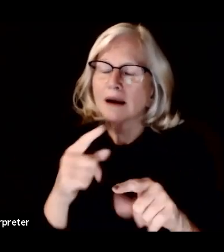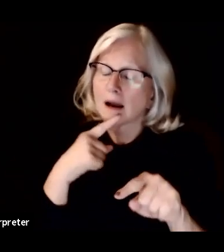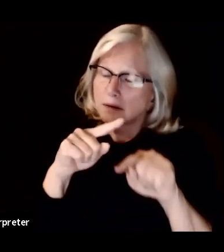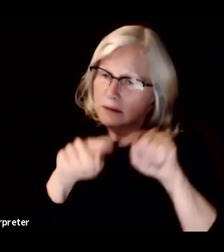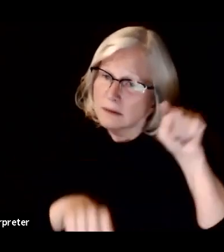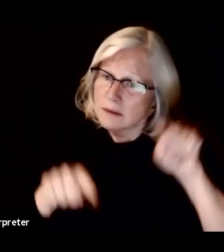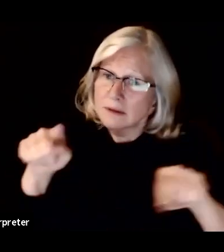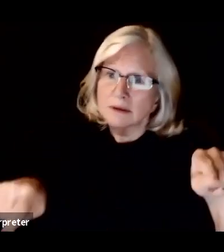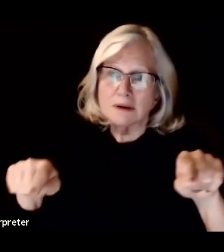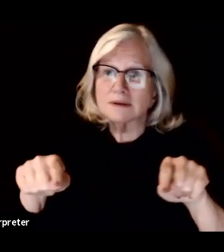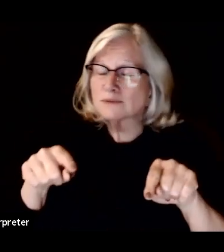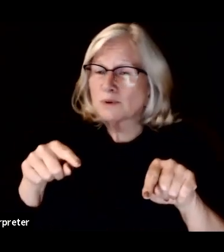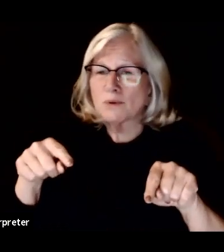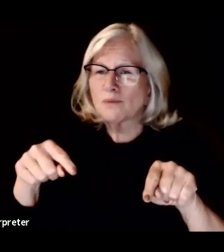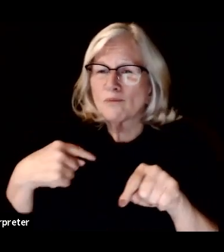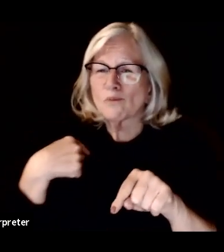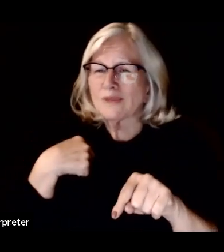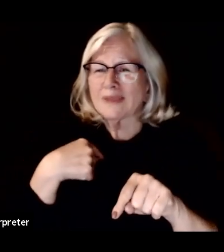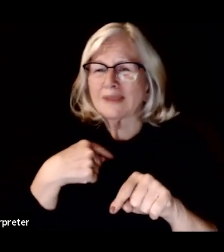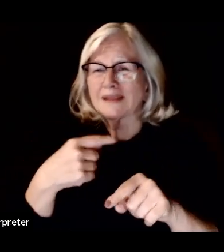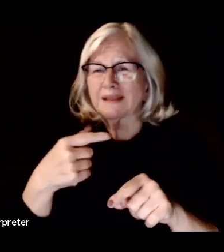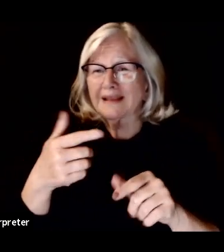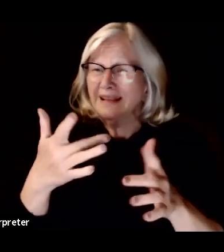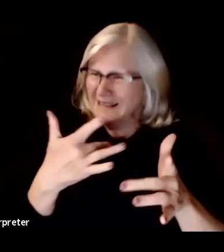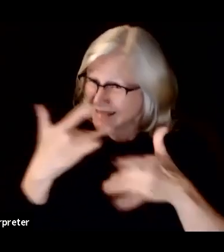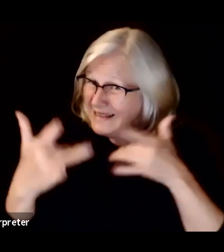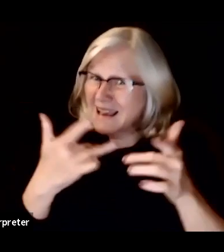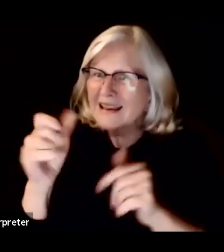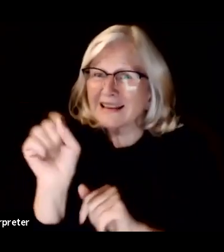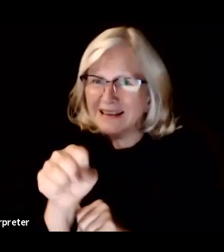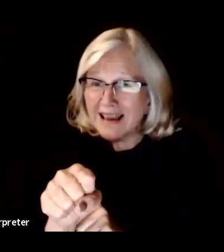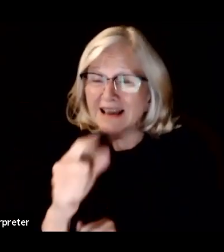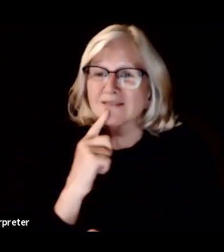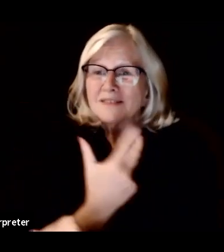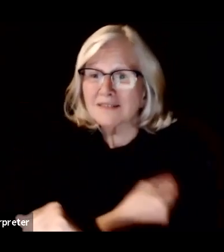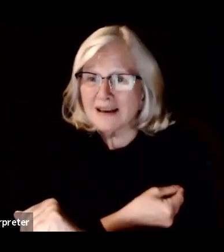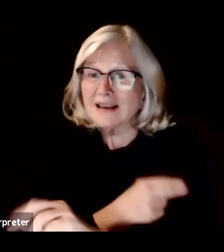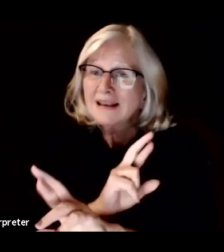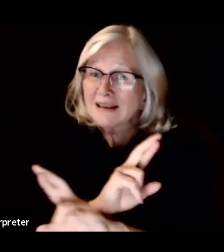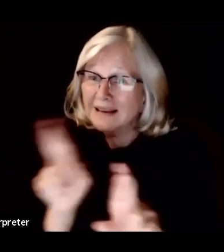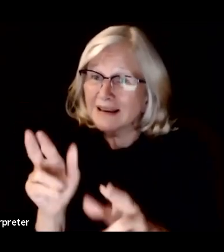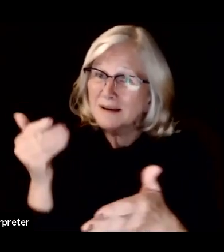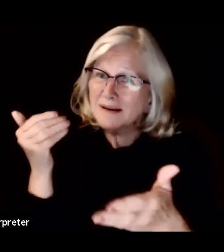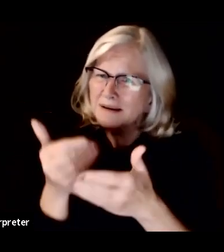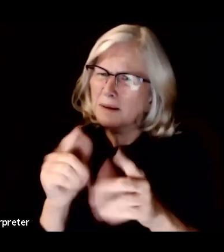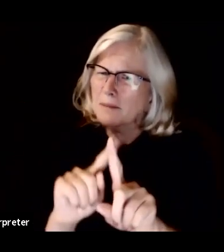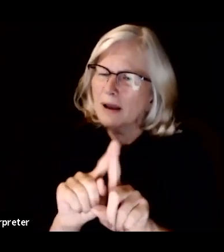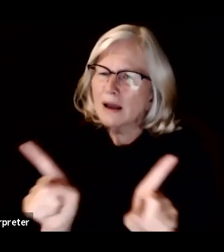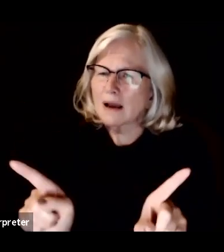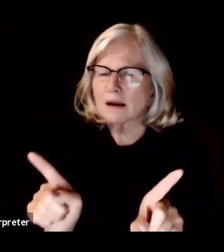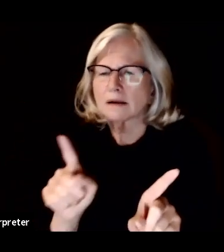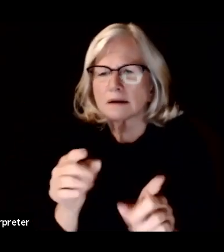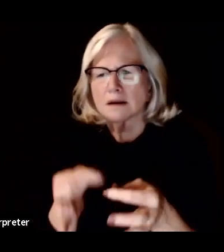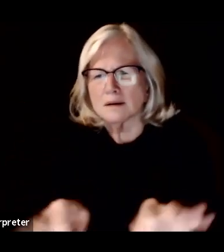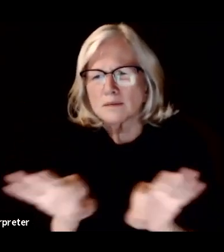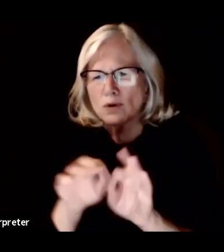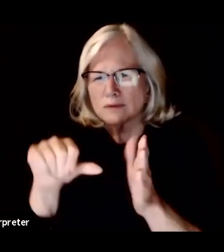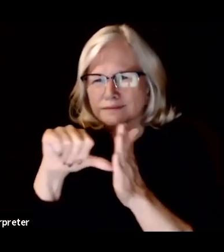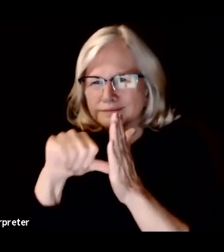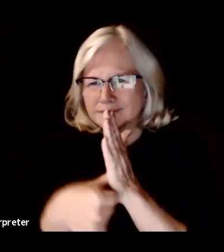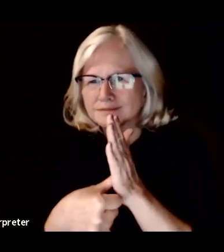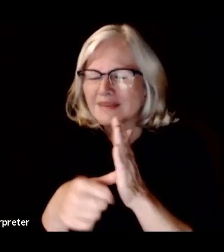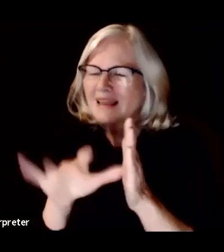for vaccination in the future, I want to acknowledge complexities, as I said, related to IT